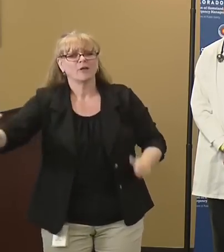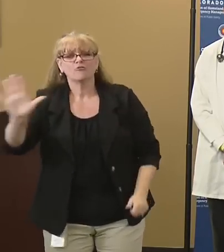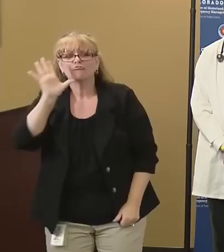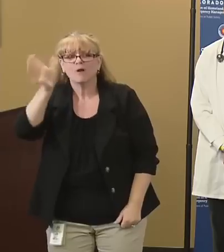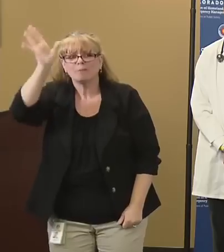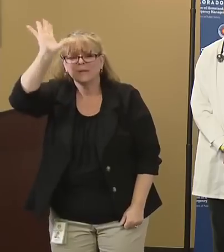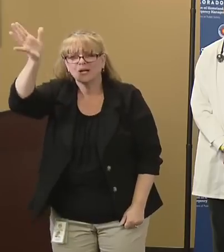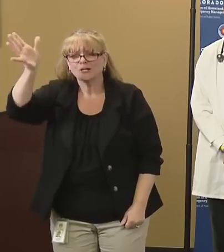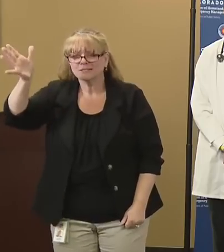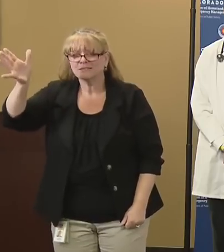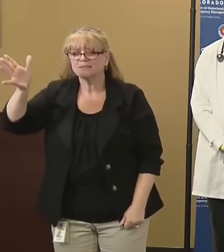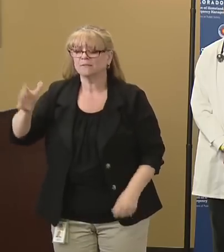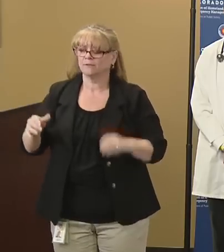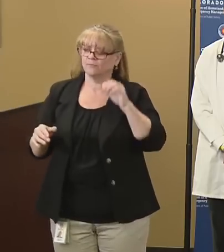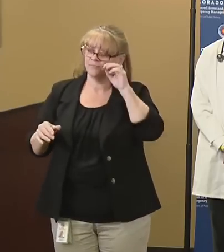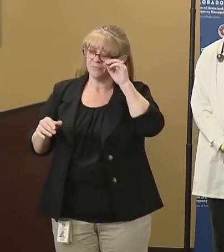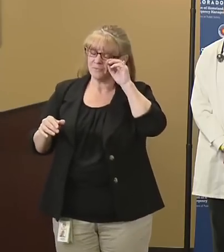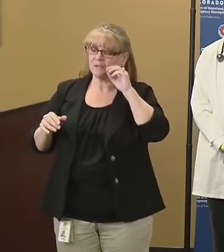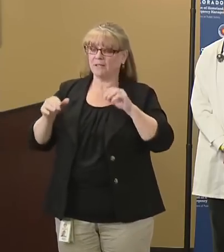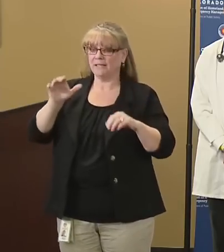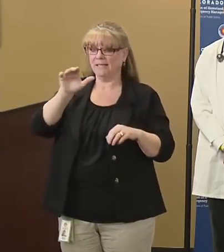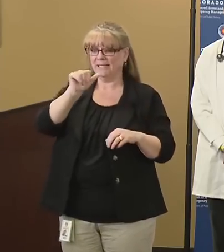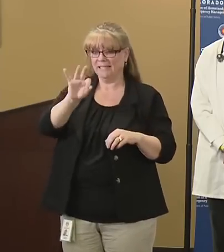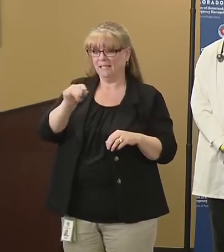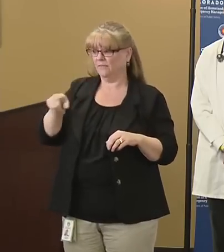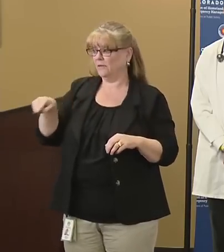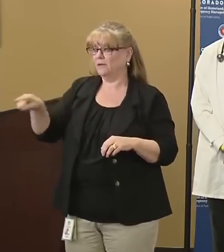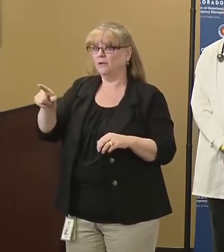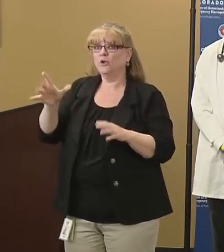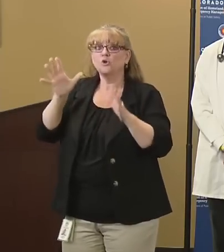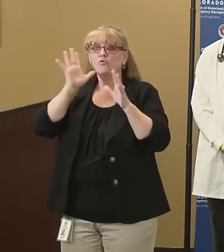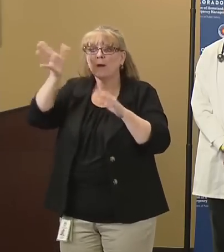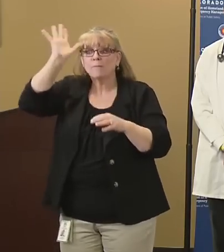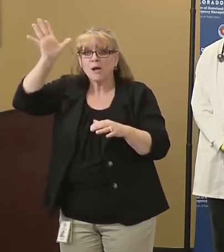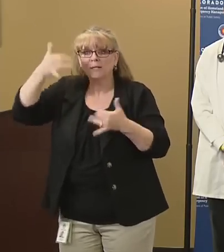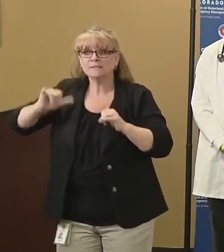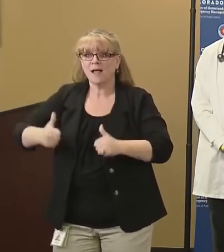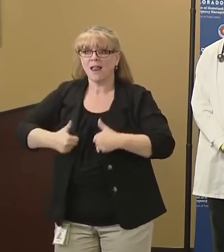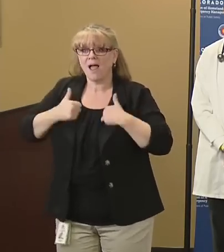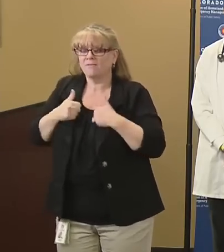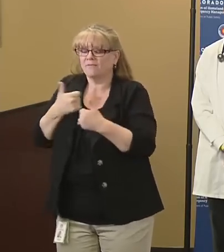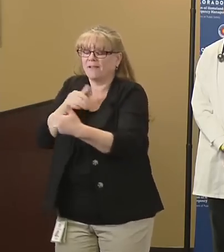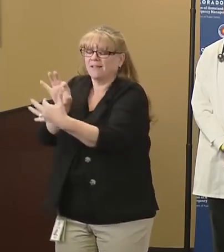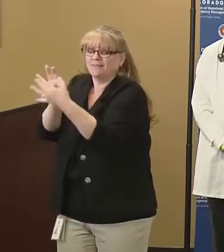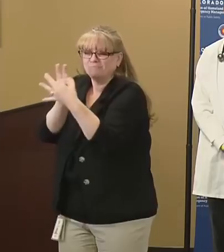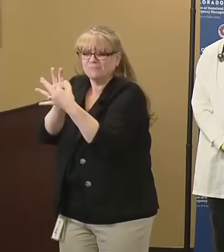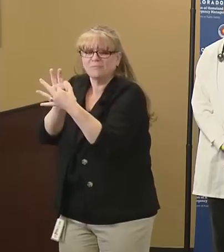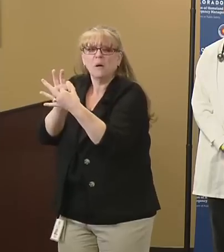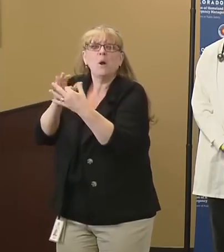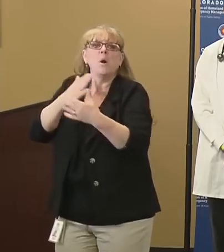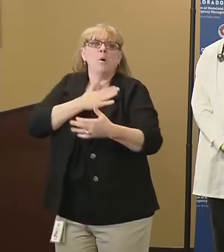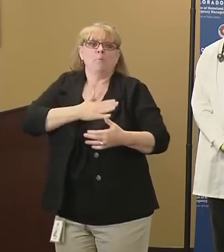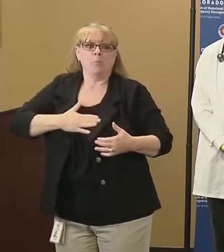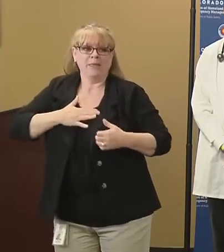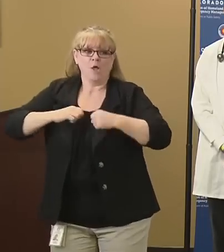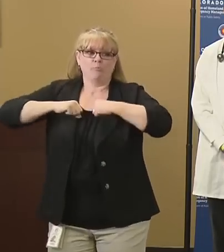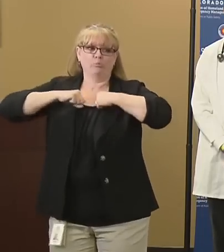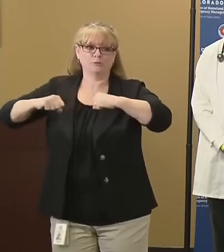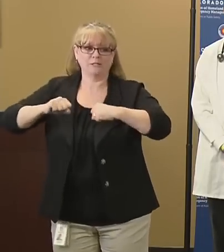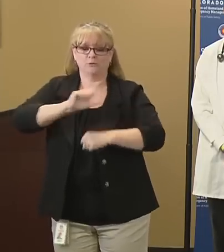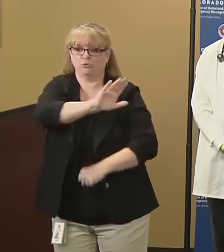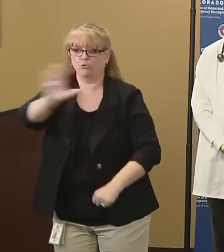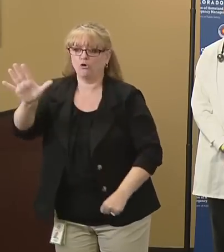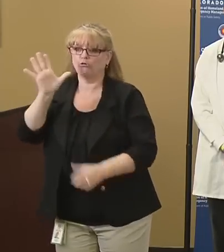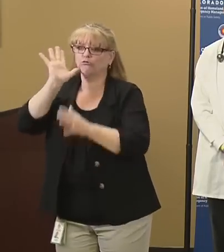and aunts and uncles living in a nearby vicinity, it's important that we particularly protect those who are most vulnerable. And